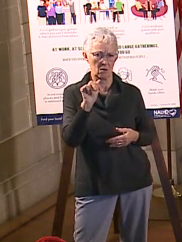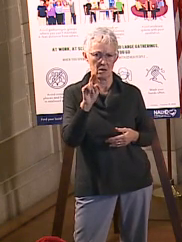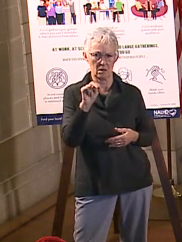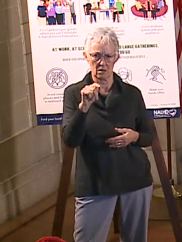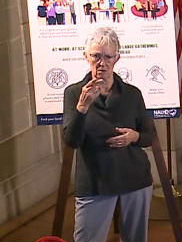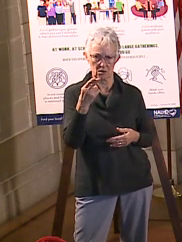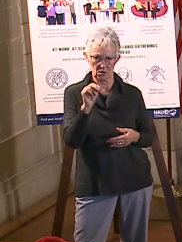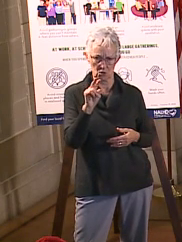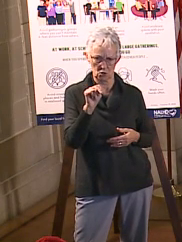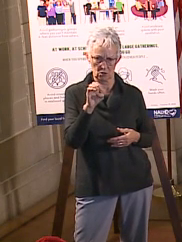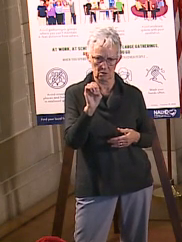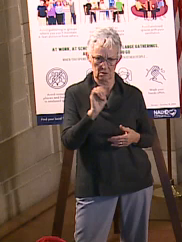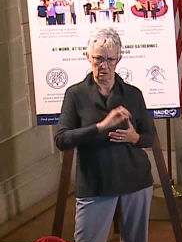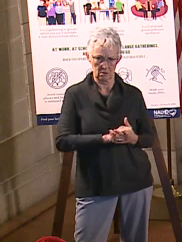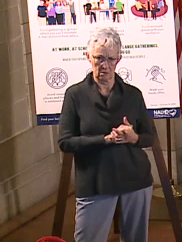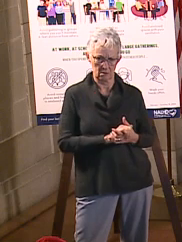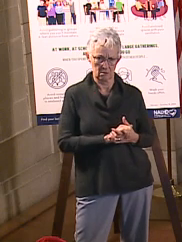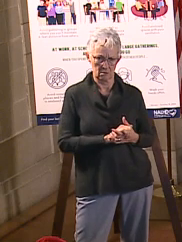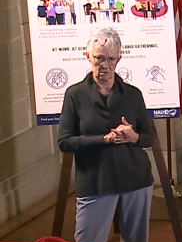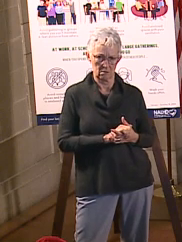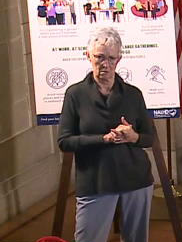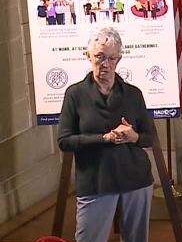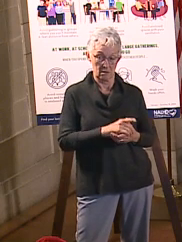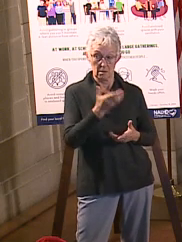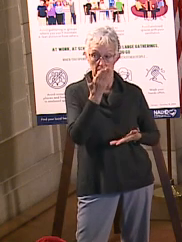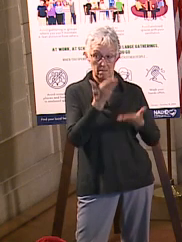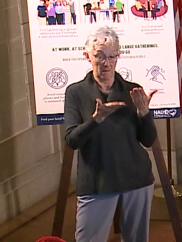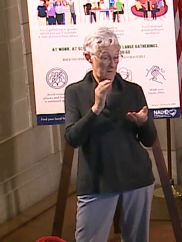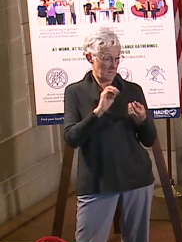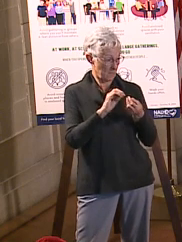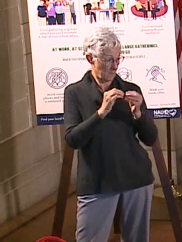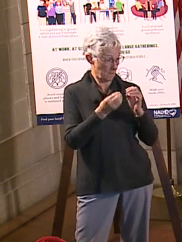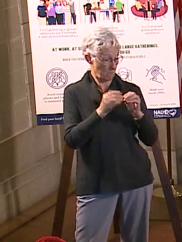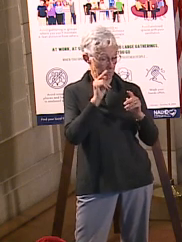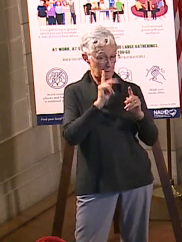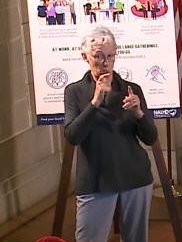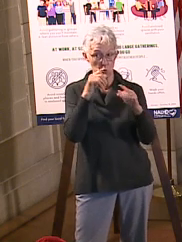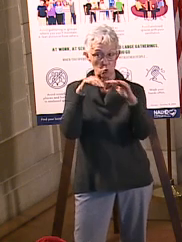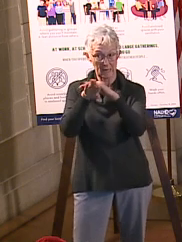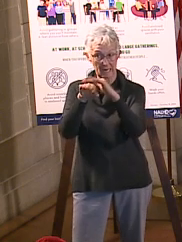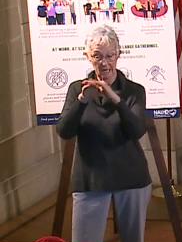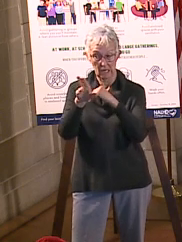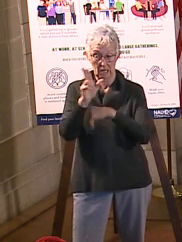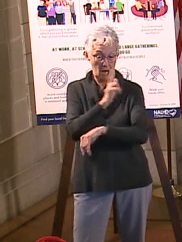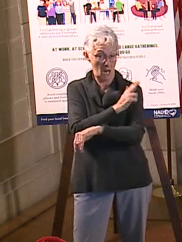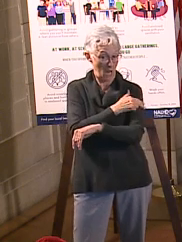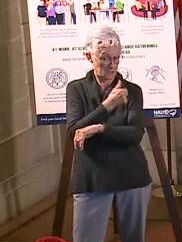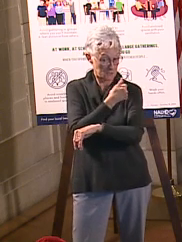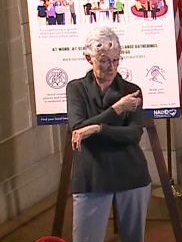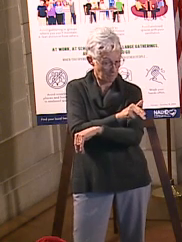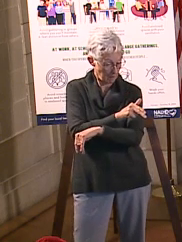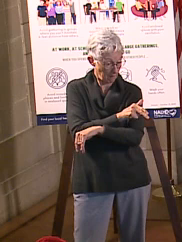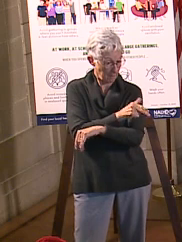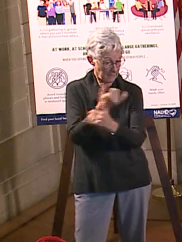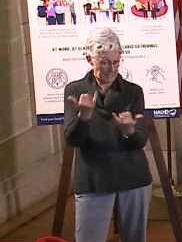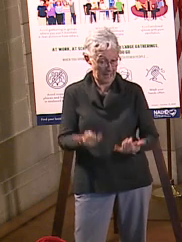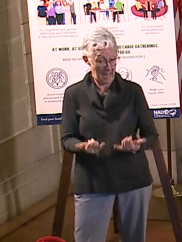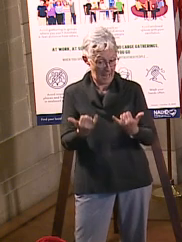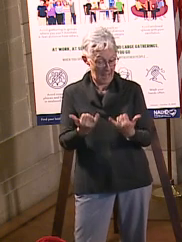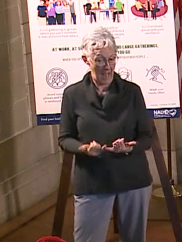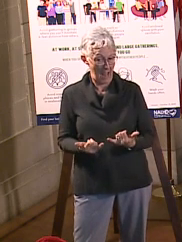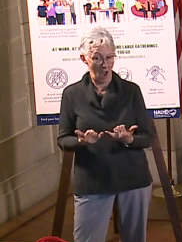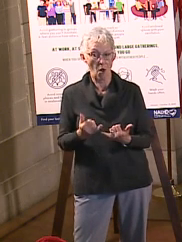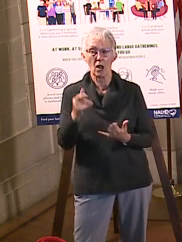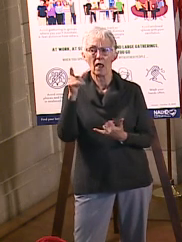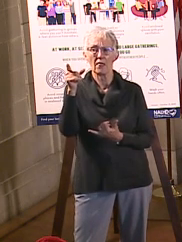because we're getting more picky about who we hospitalize, especially with COVID, that, you have to meet a higher criteria to be hospitalized